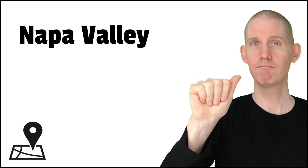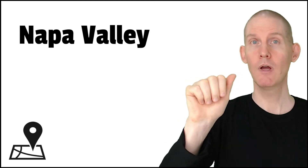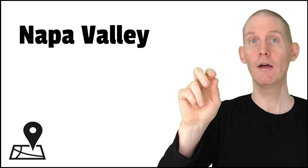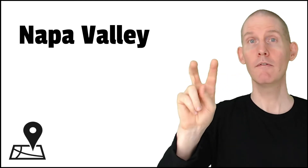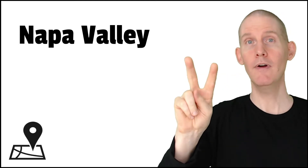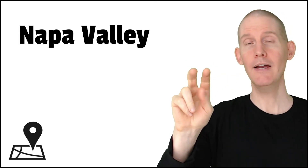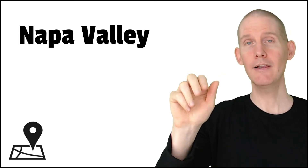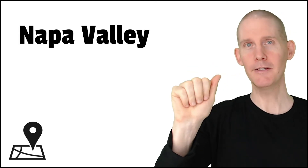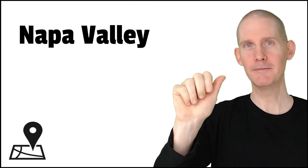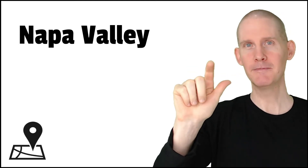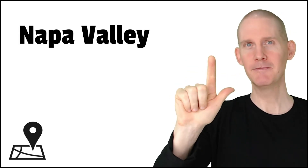Valley.